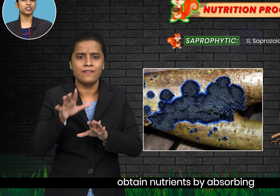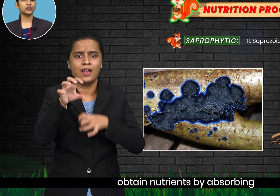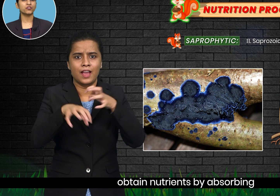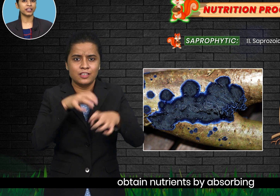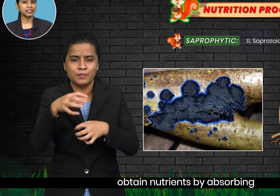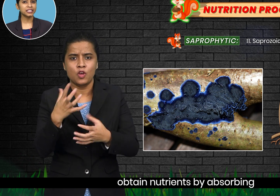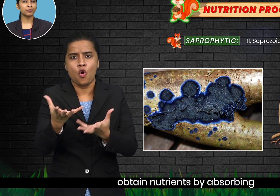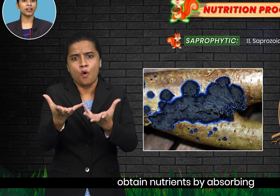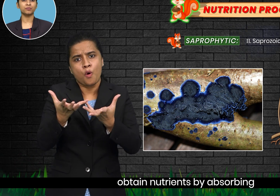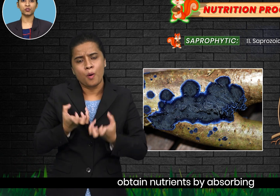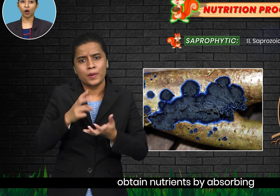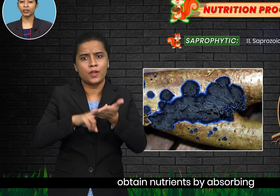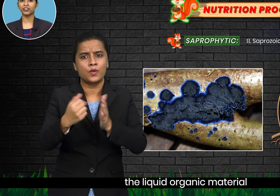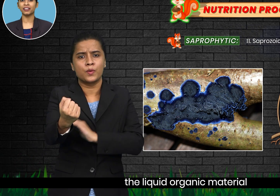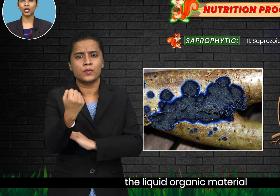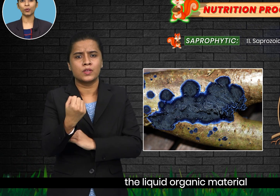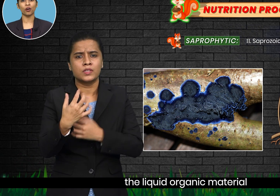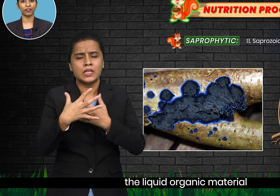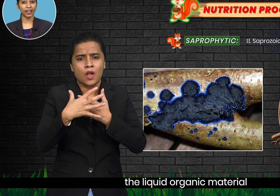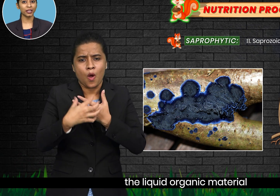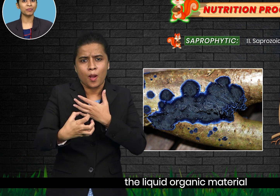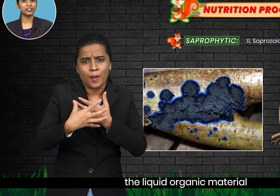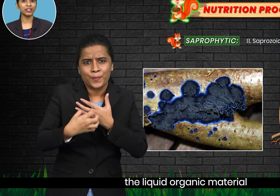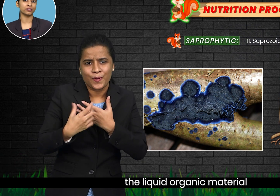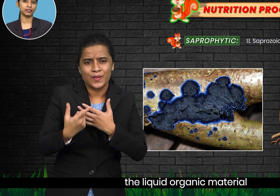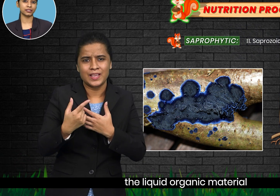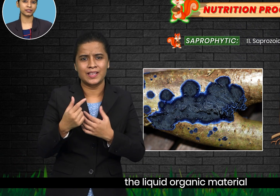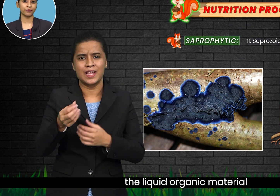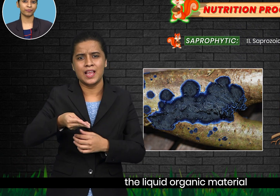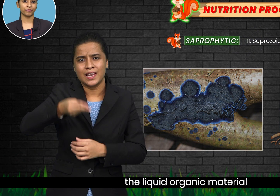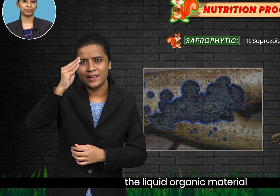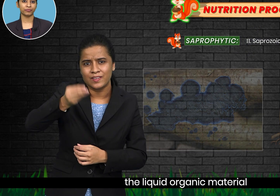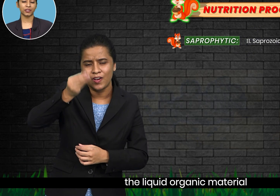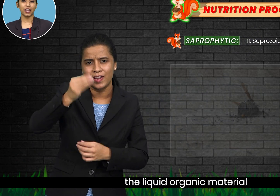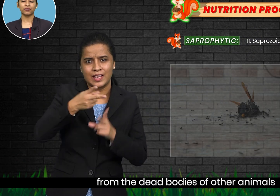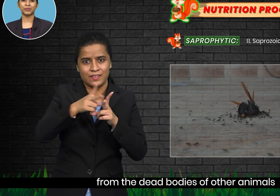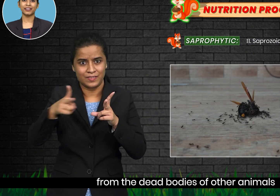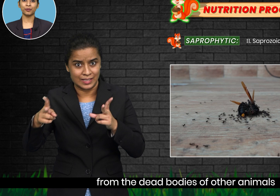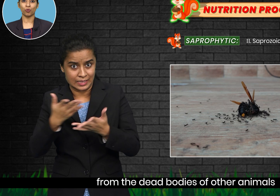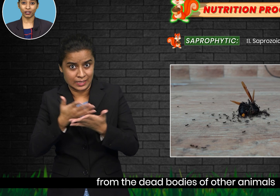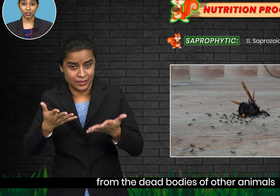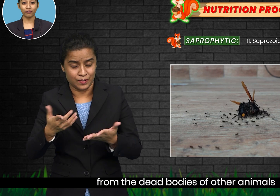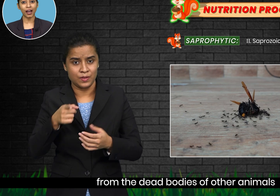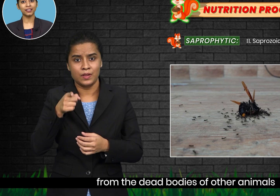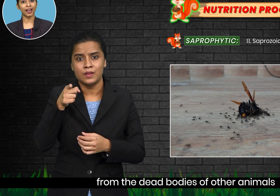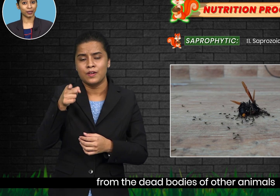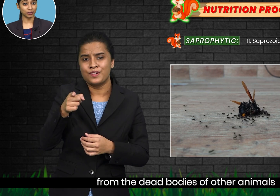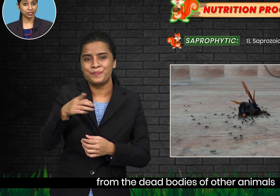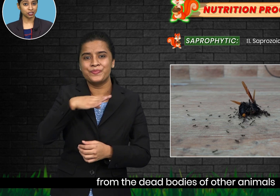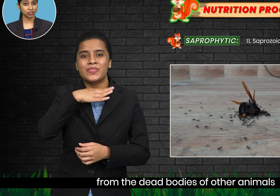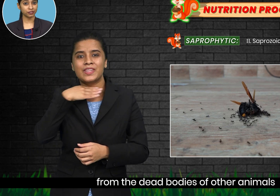obtain nutrients by absorbing the liquid organic materials from the dead bodies of